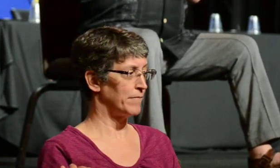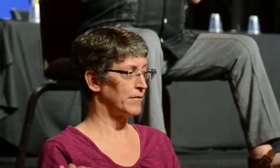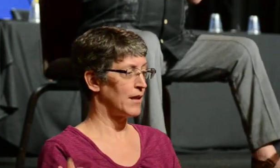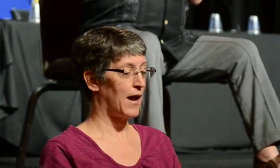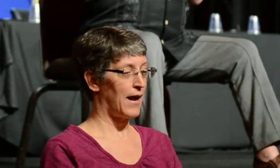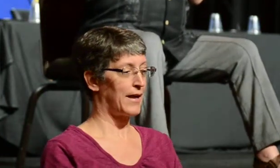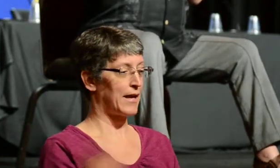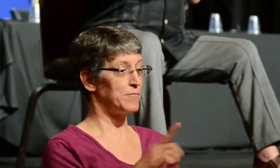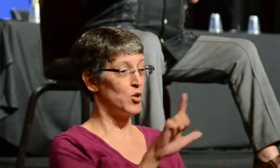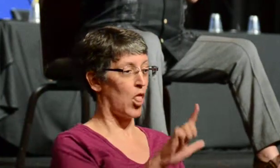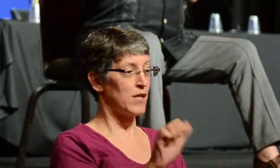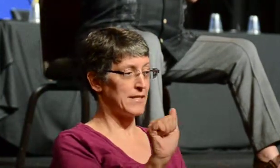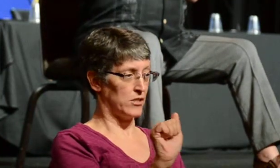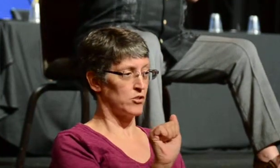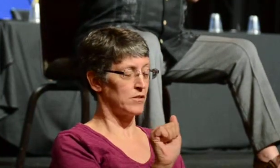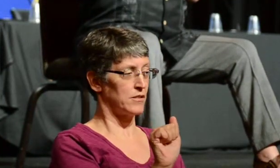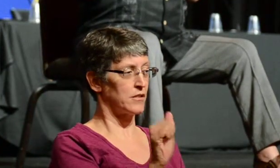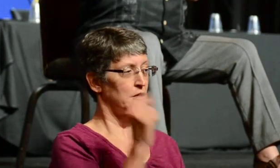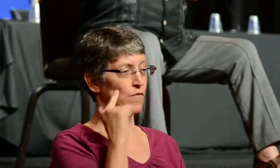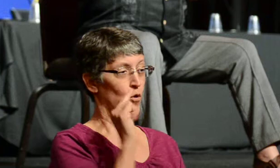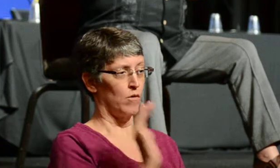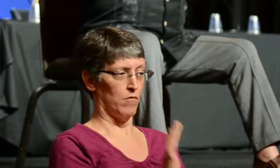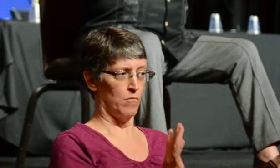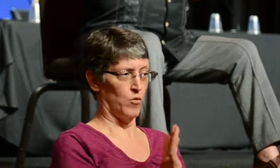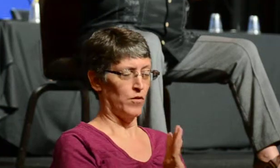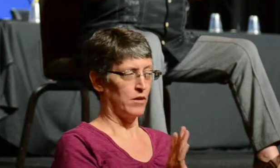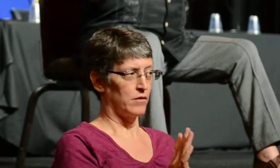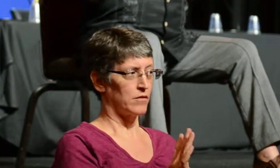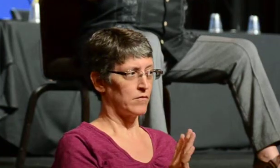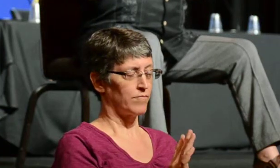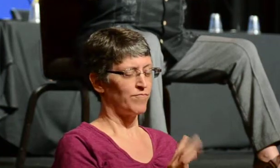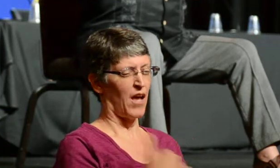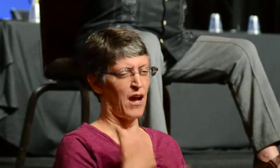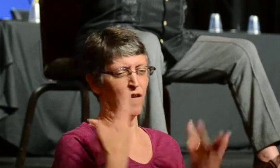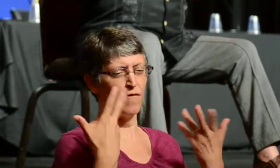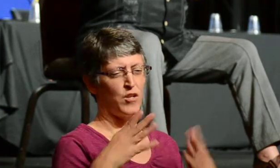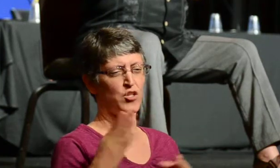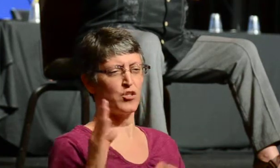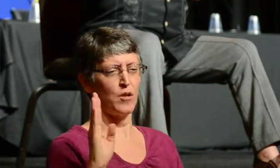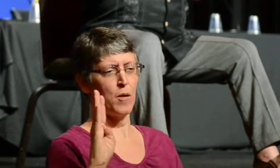to Los Angeles for films after I'd been on Broadway